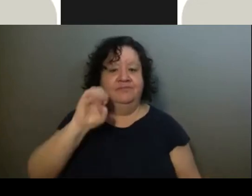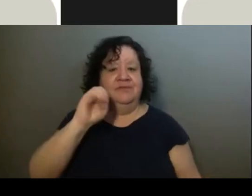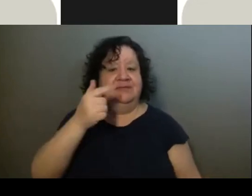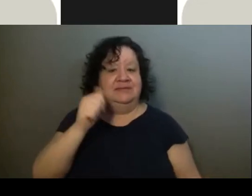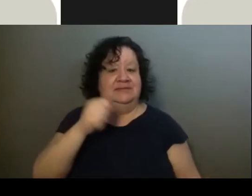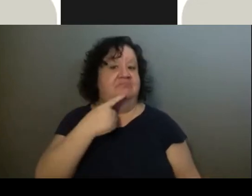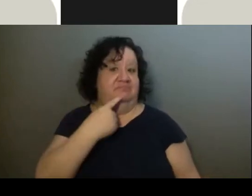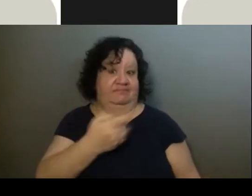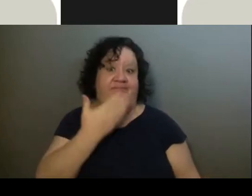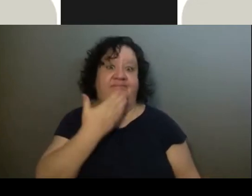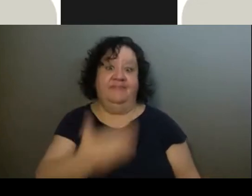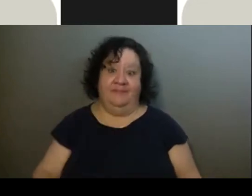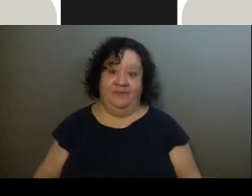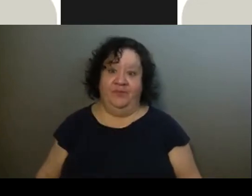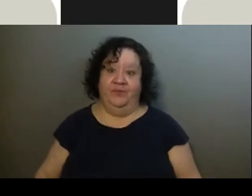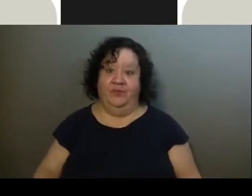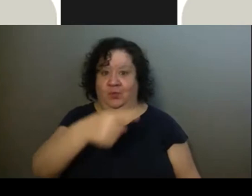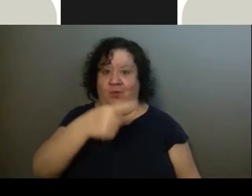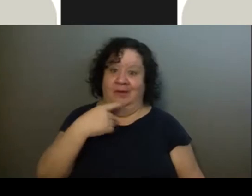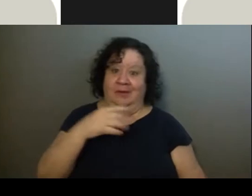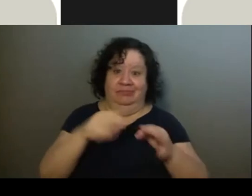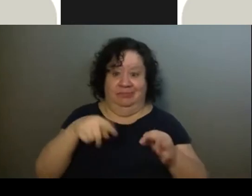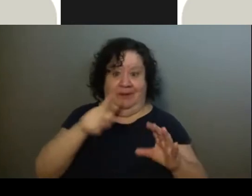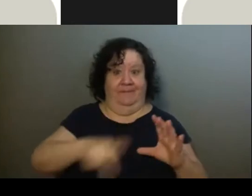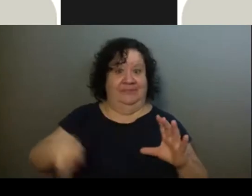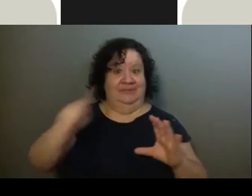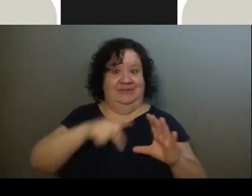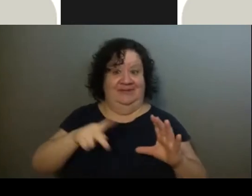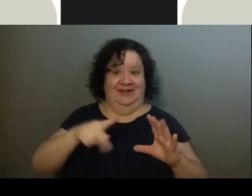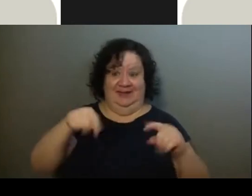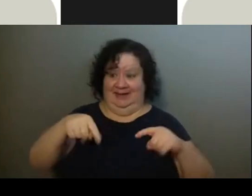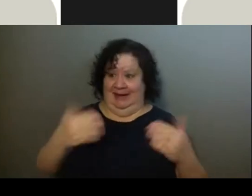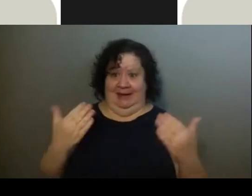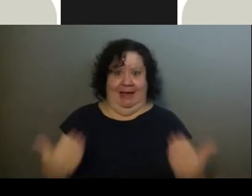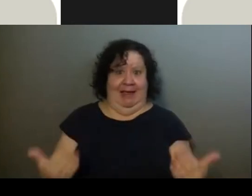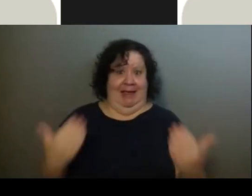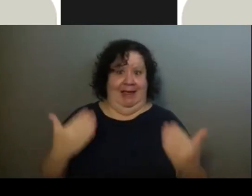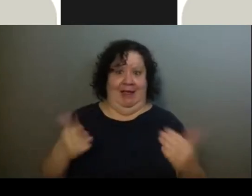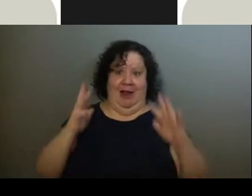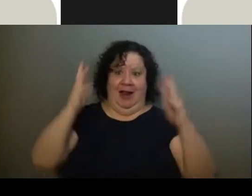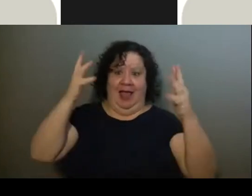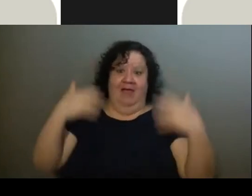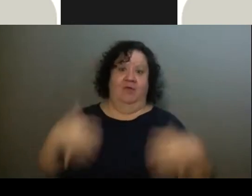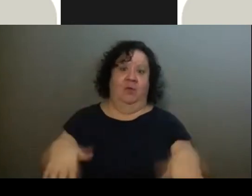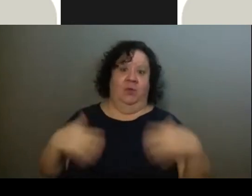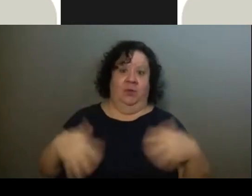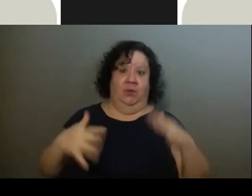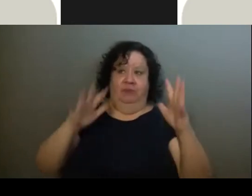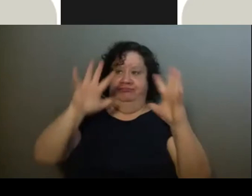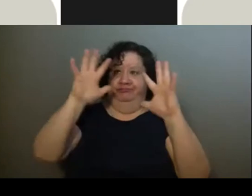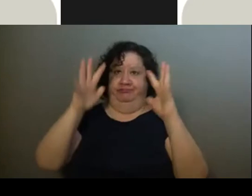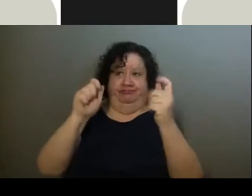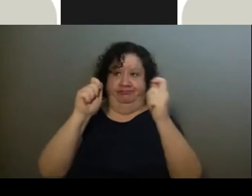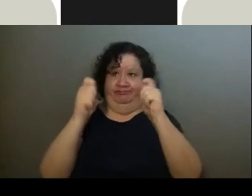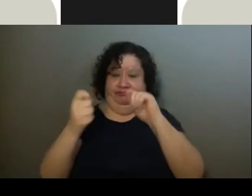Pacific. Yuan, I wonder if there, we turn to the audience again. We have about 20 minutes left where we